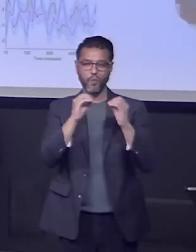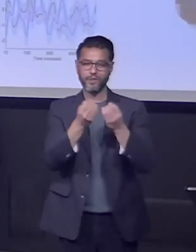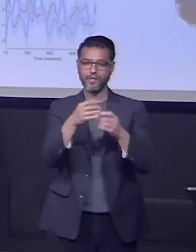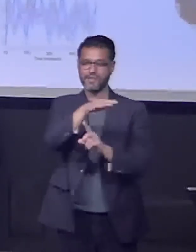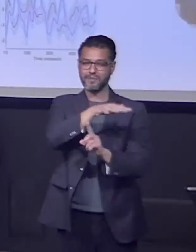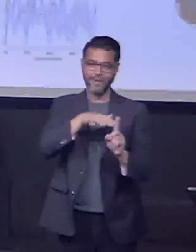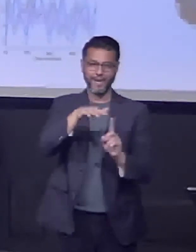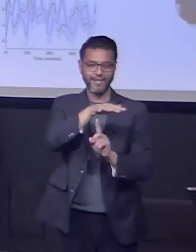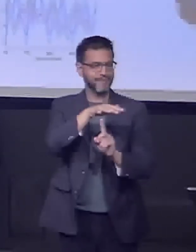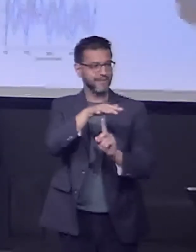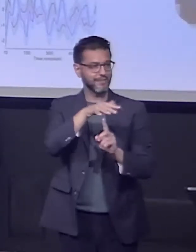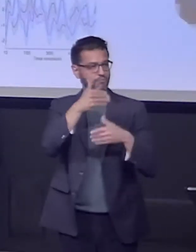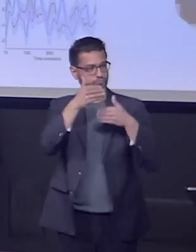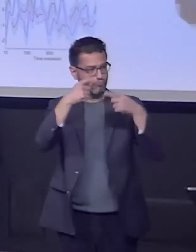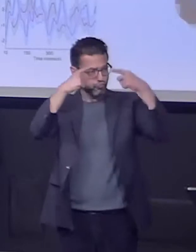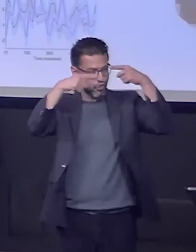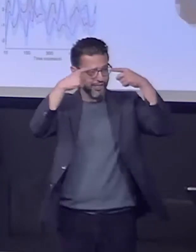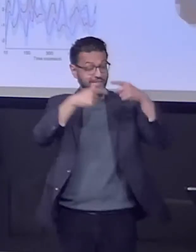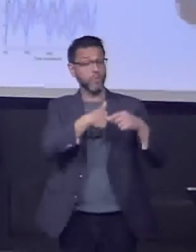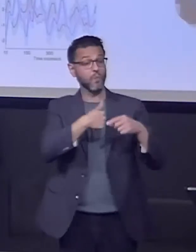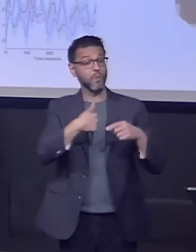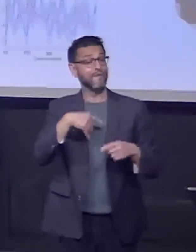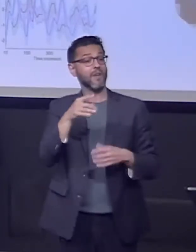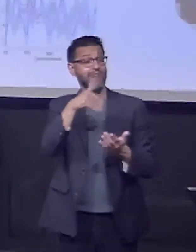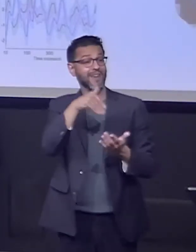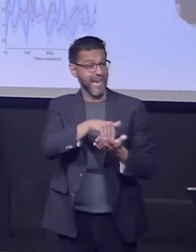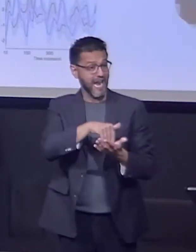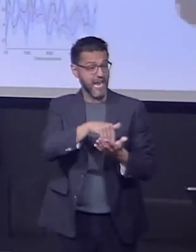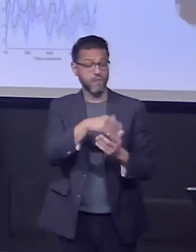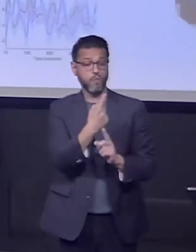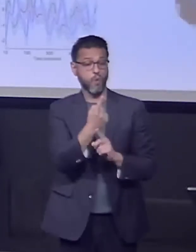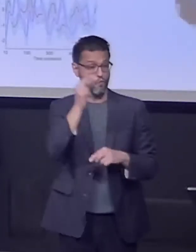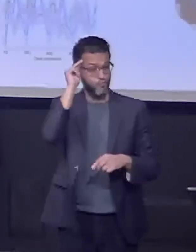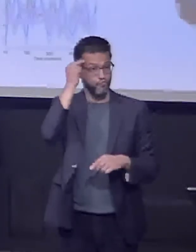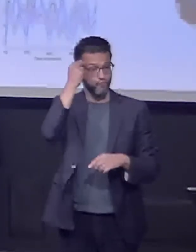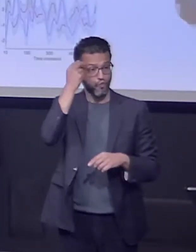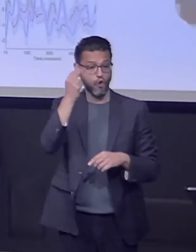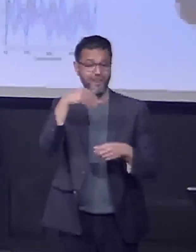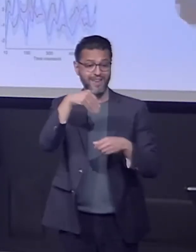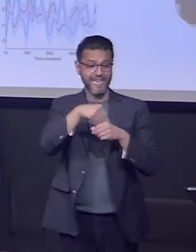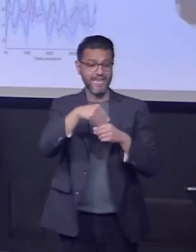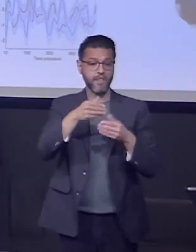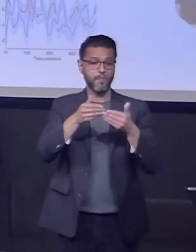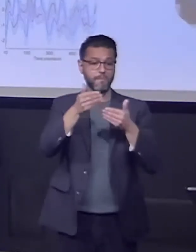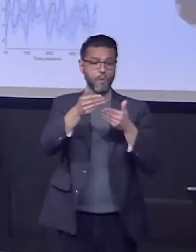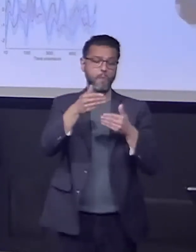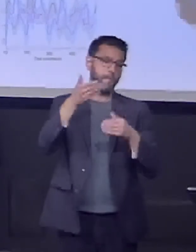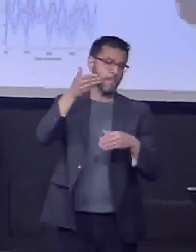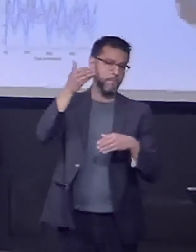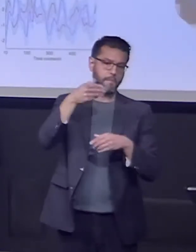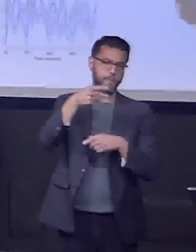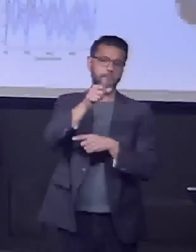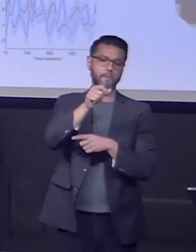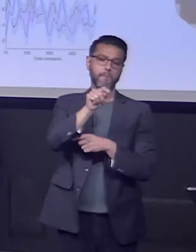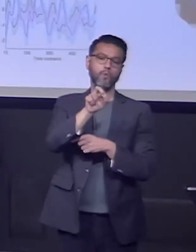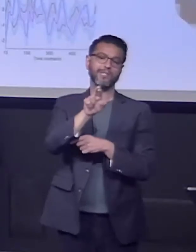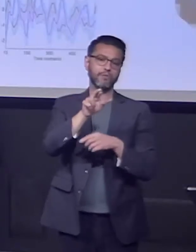and we found that indeed, again, as we had found at the single neuron level, posterior regions of the auditory